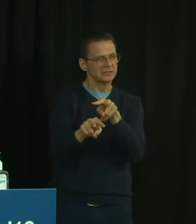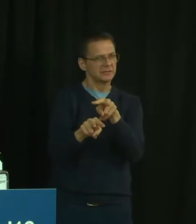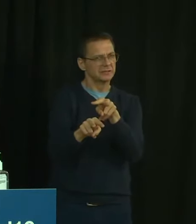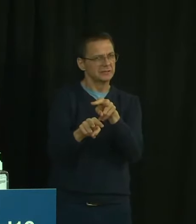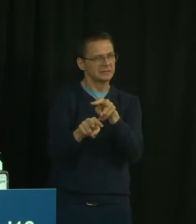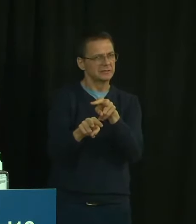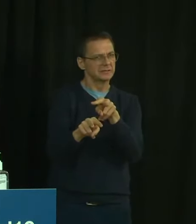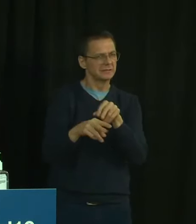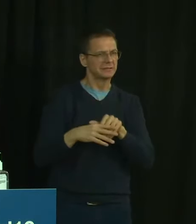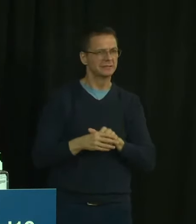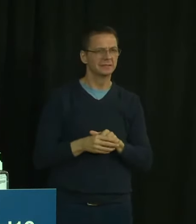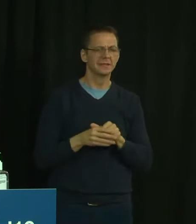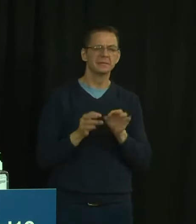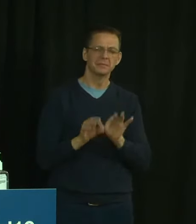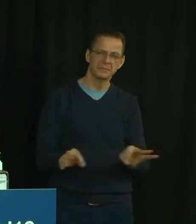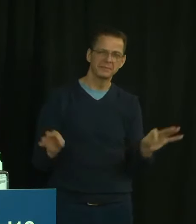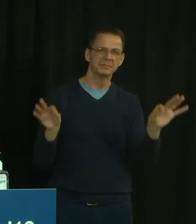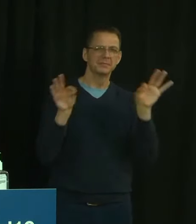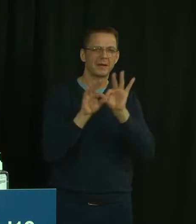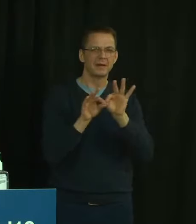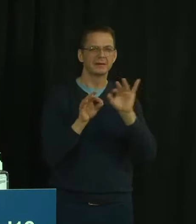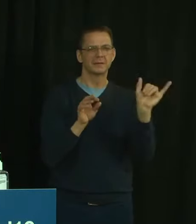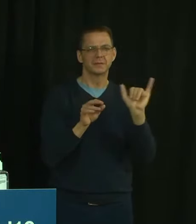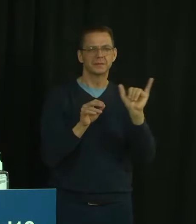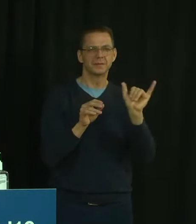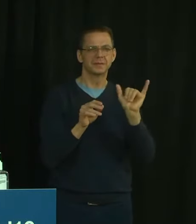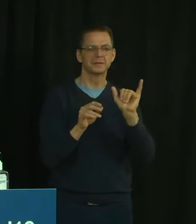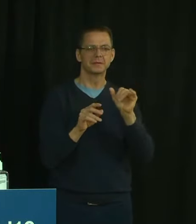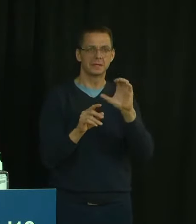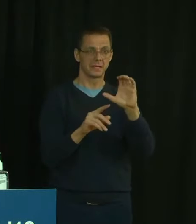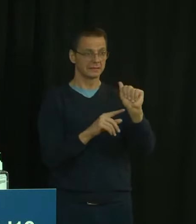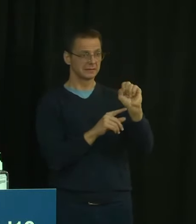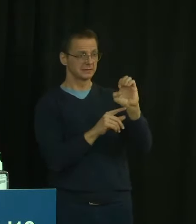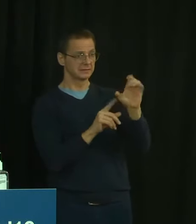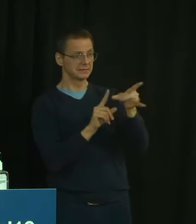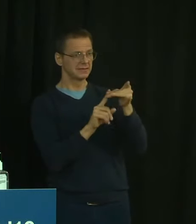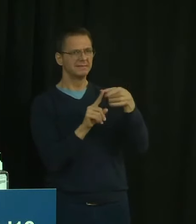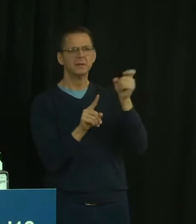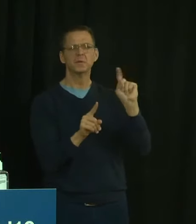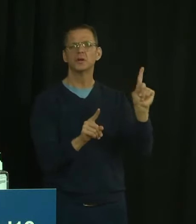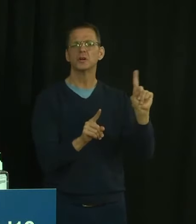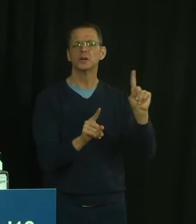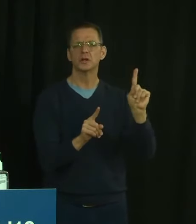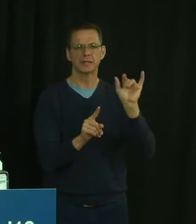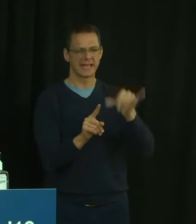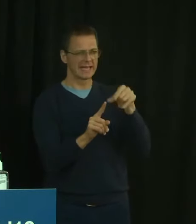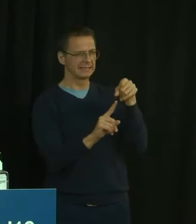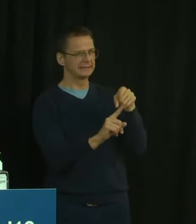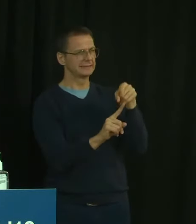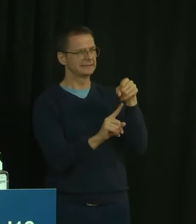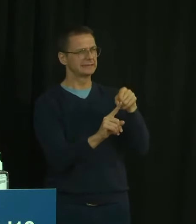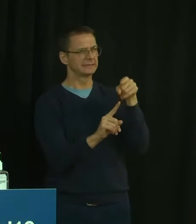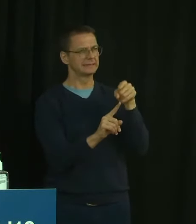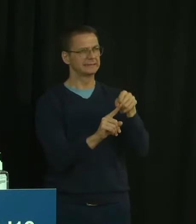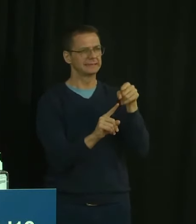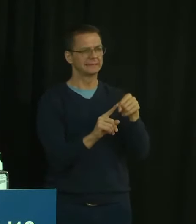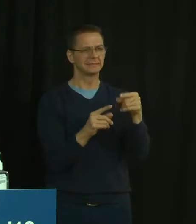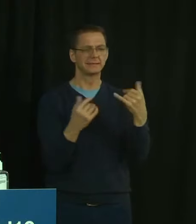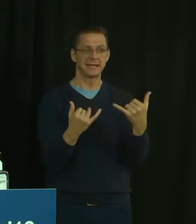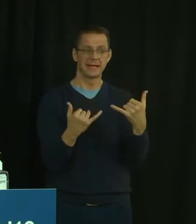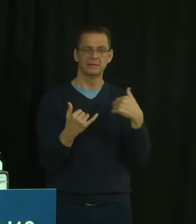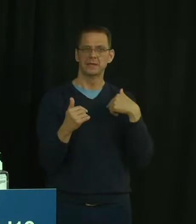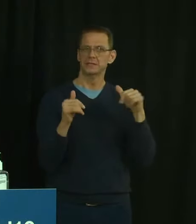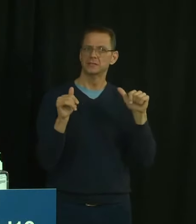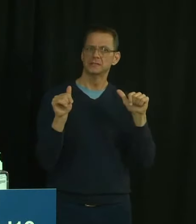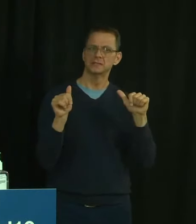coming from. And as I've said before, one of the biggest challenges we have right now is that across many different sectors, many people